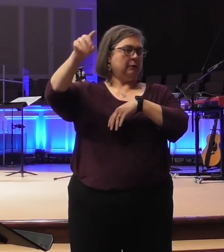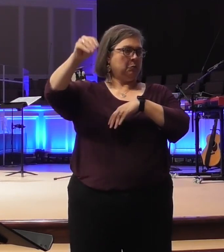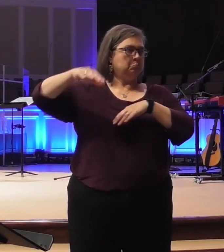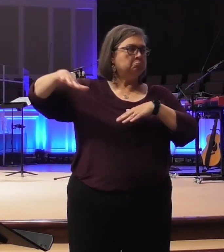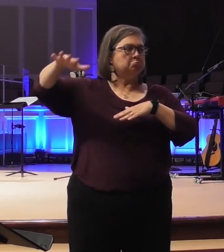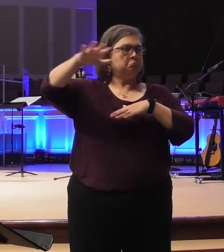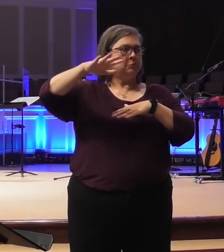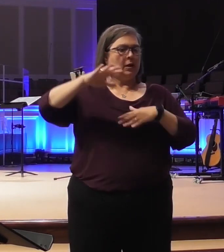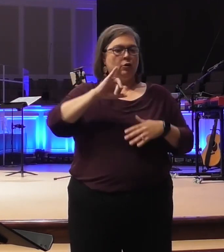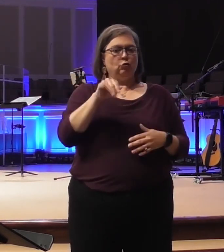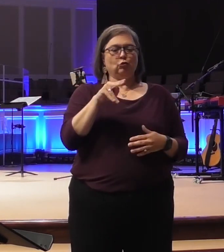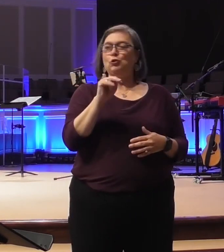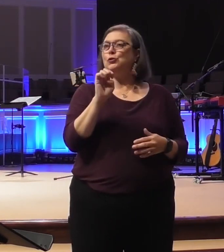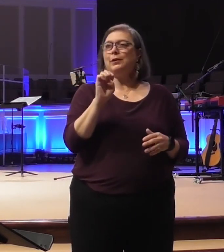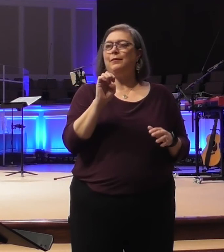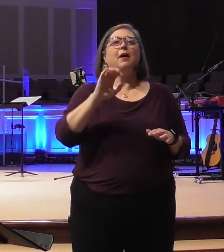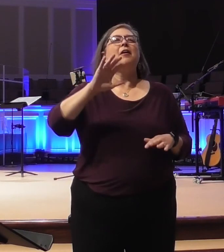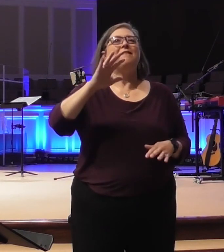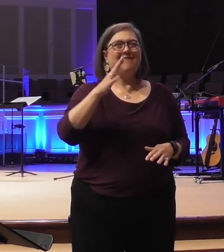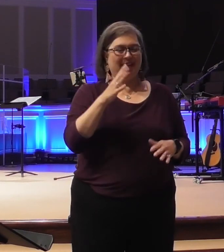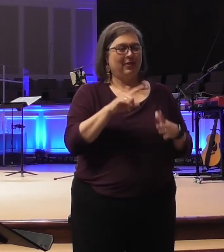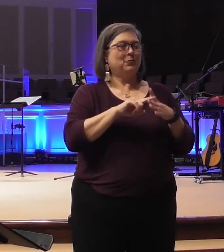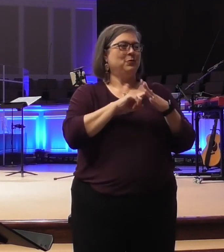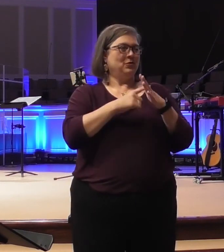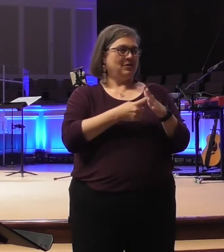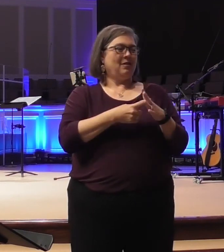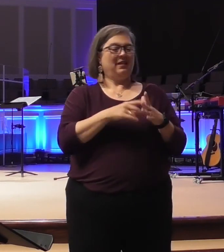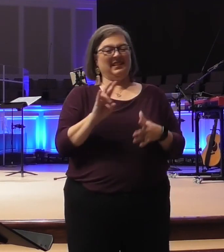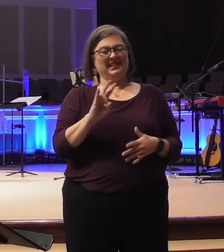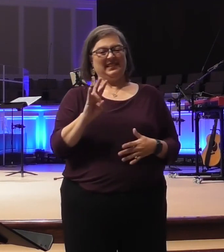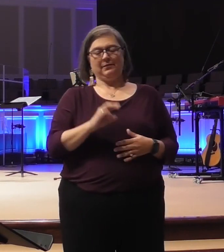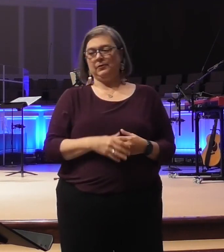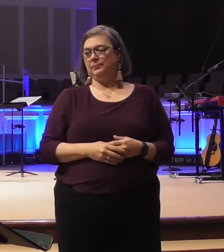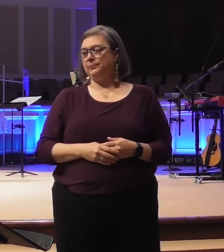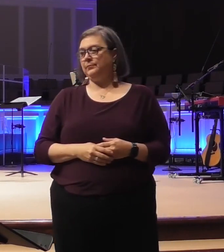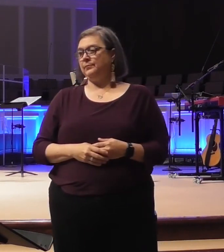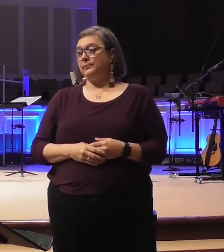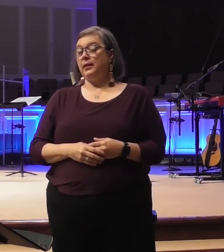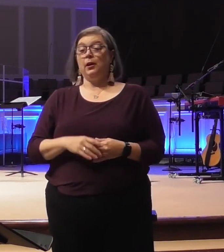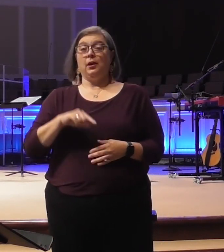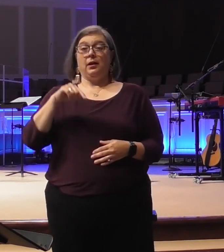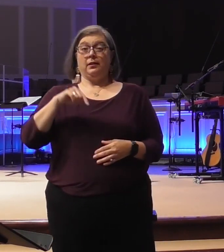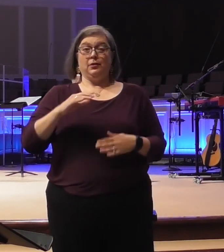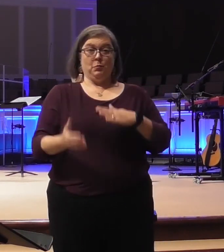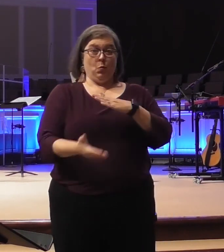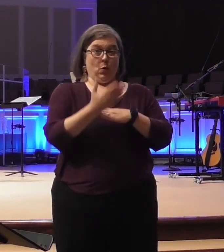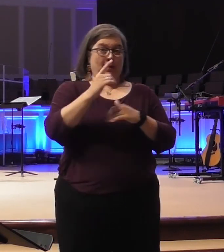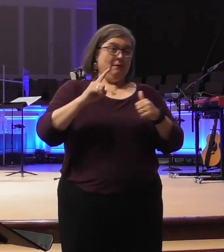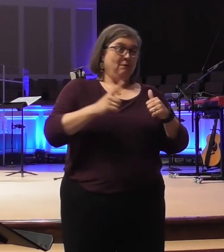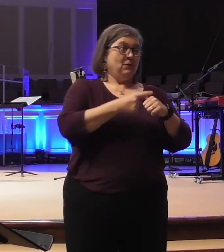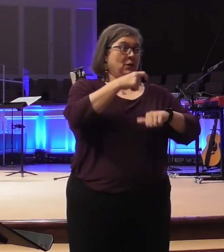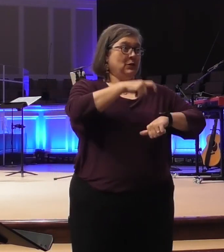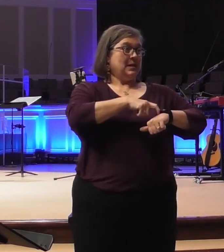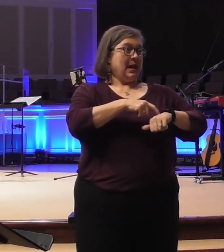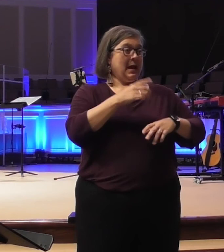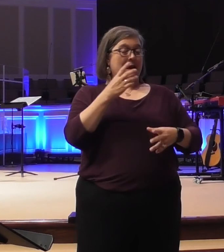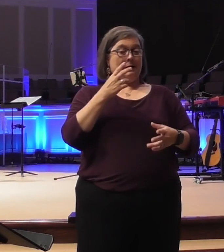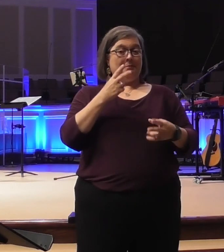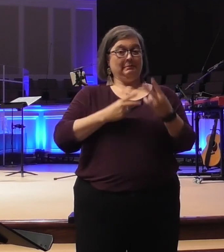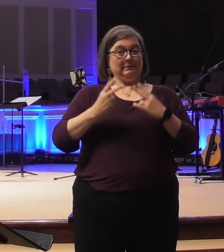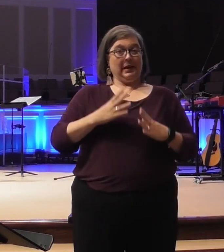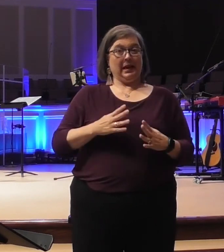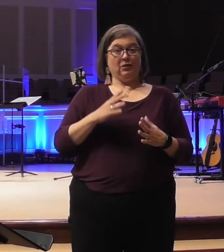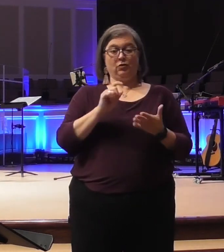Sunday, June the 5th. And then this morning, if you're a first-time guest with us this morning and you filled out your Connect